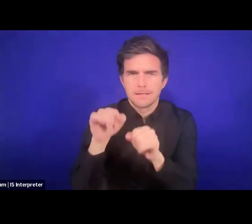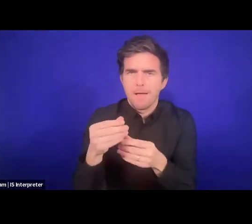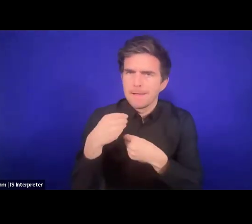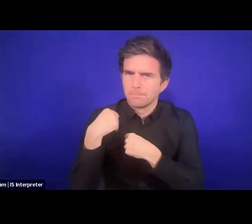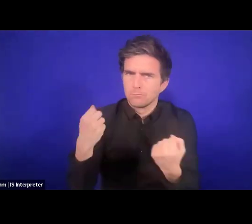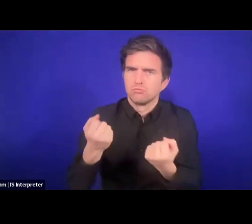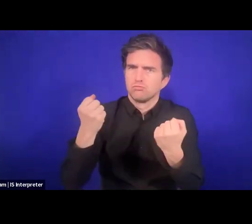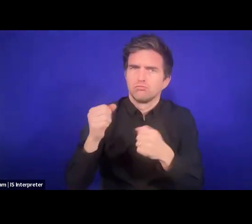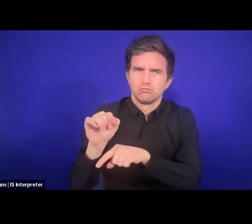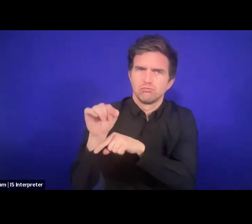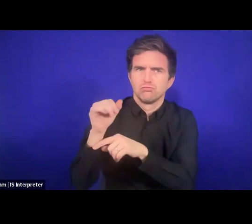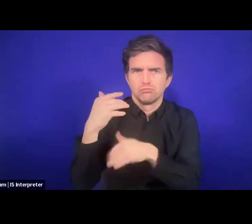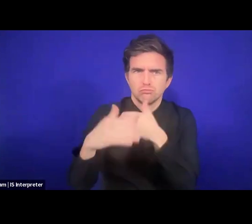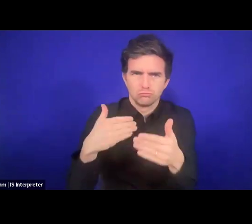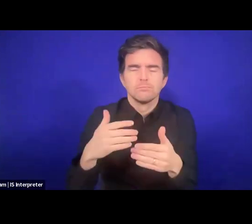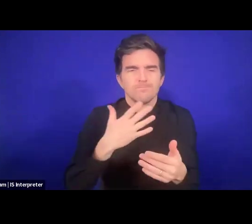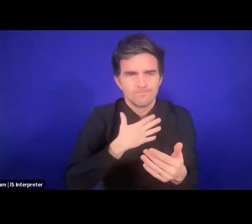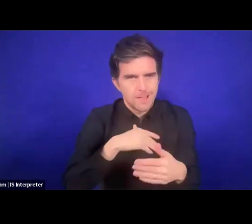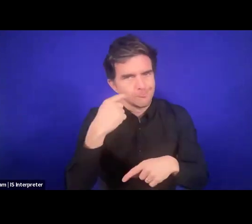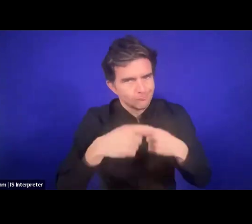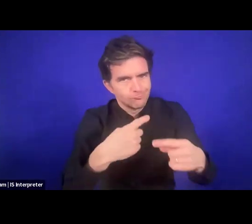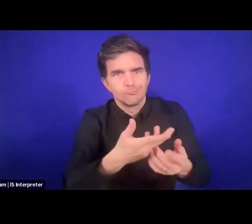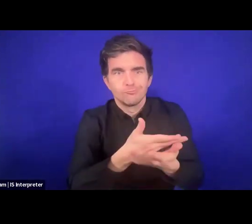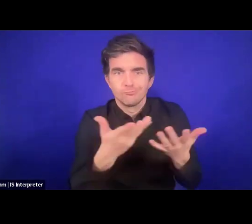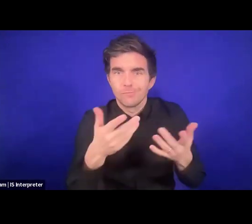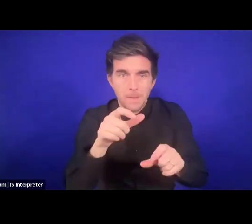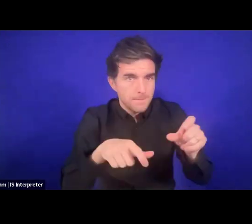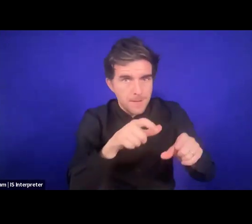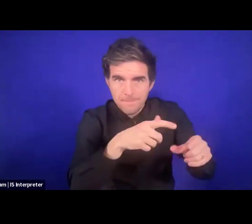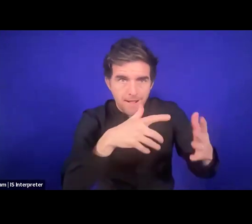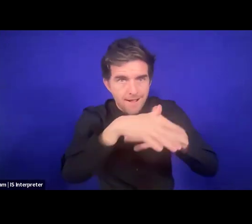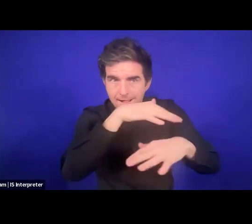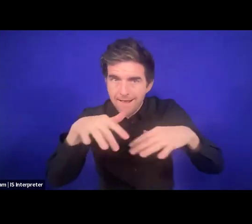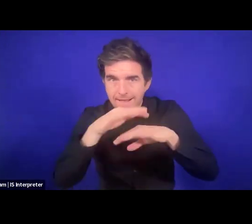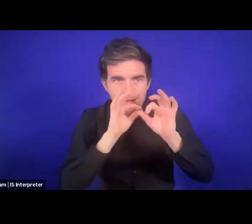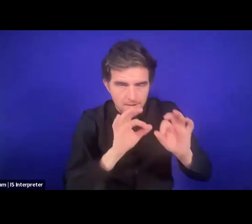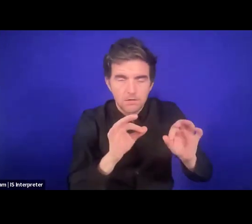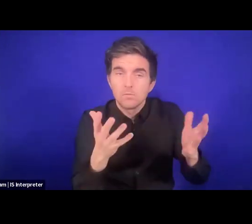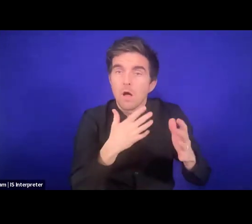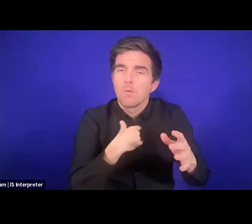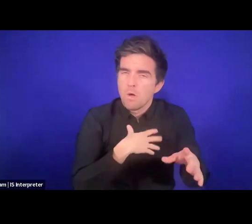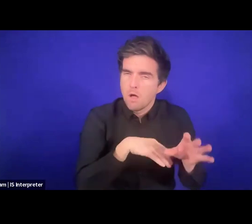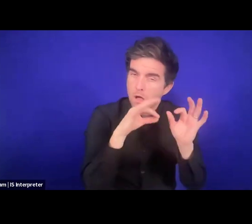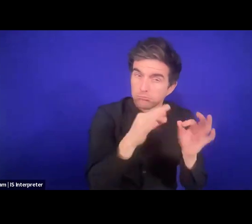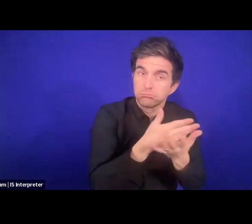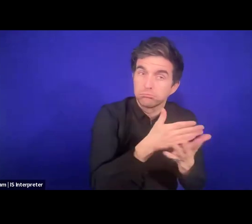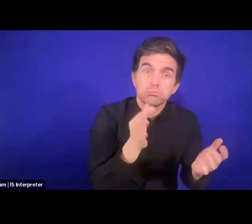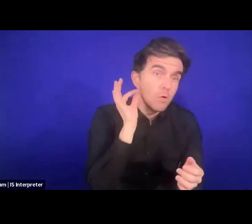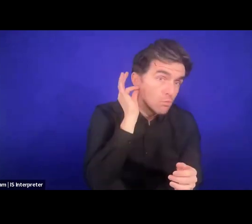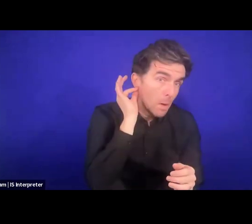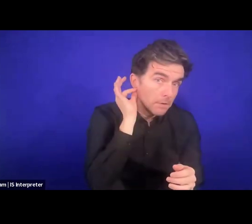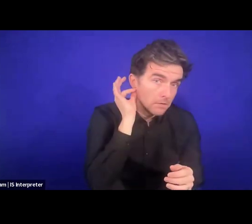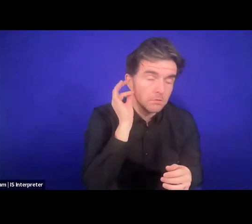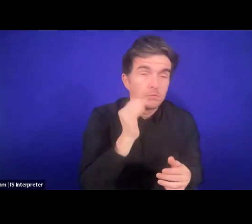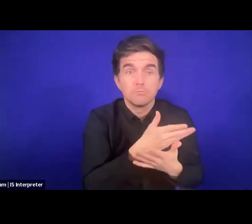the female-headed households, are represented. And we make sure that also OPDs that are based on the